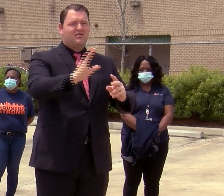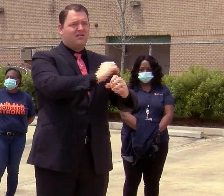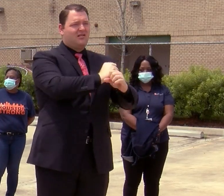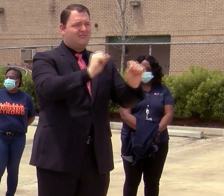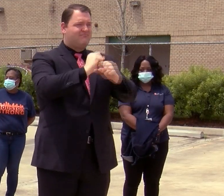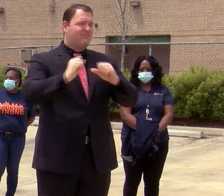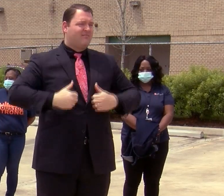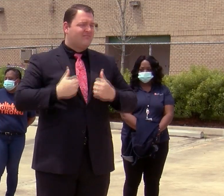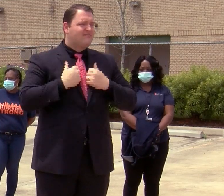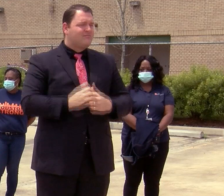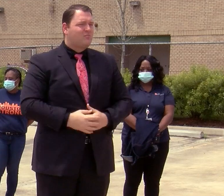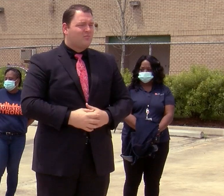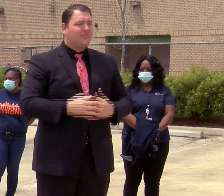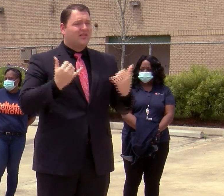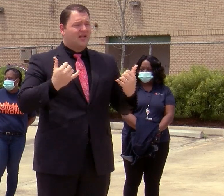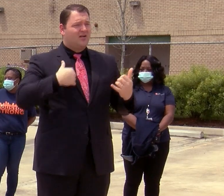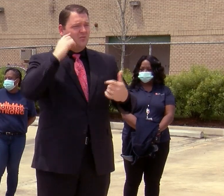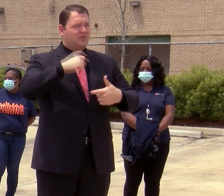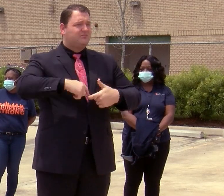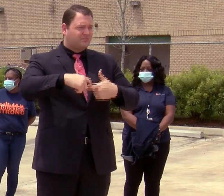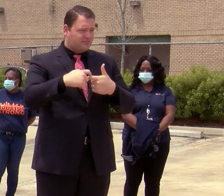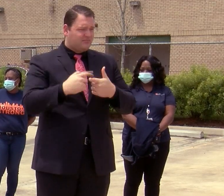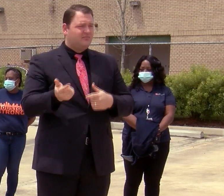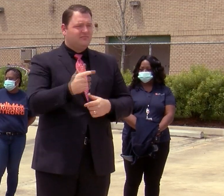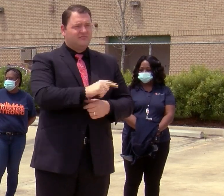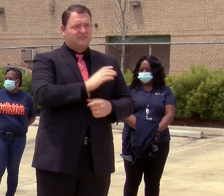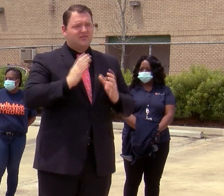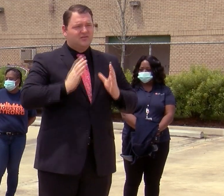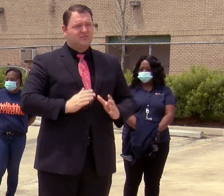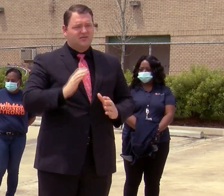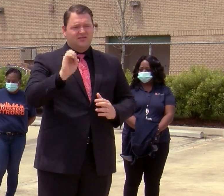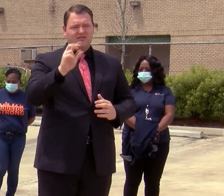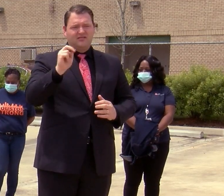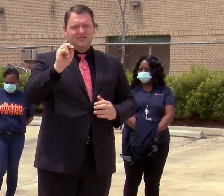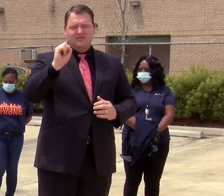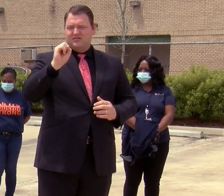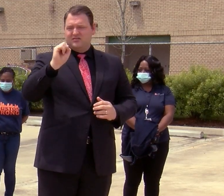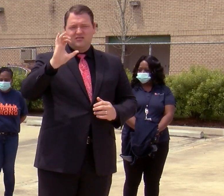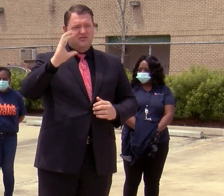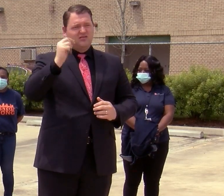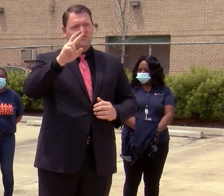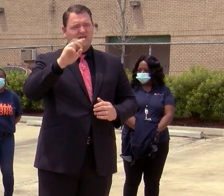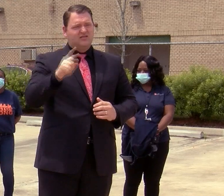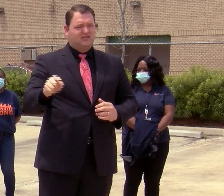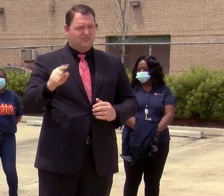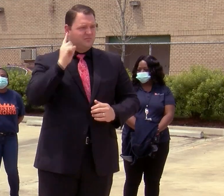yield and let me first bring up the Councilmember Evans Shabazz, for her remarks.